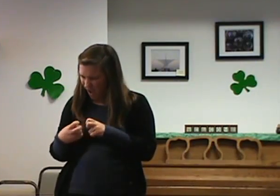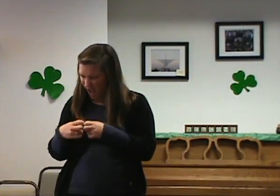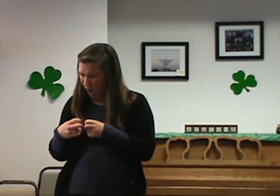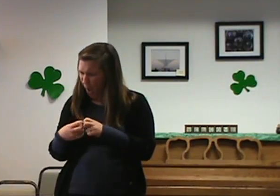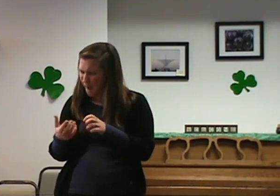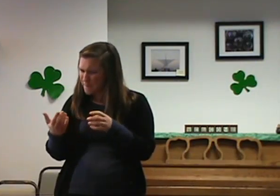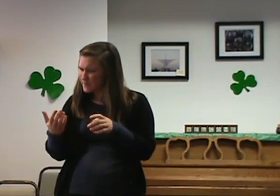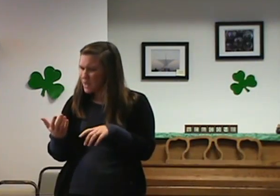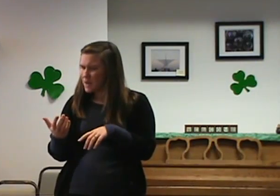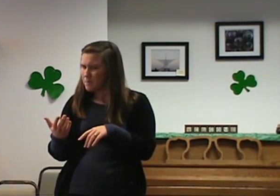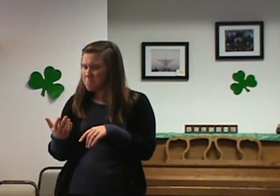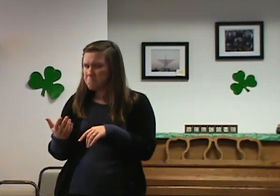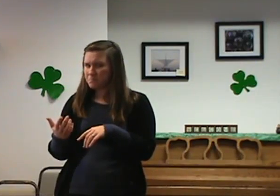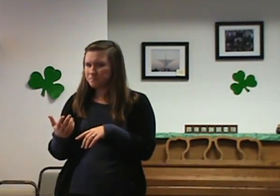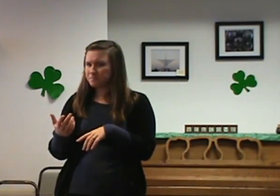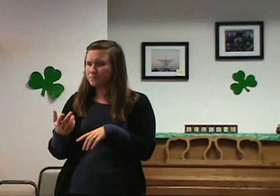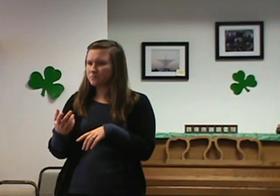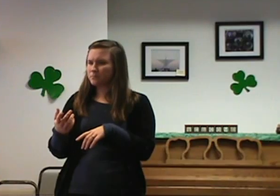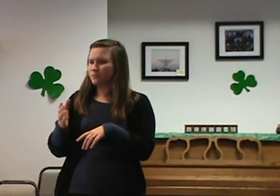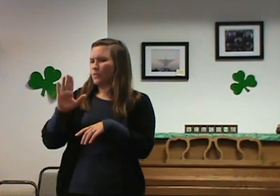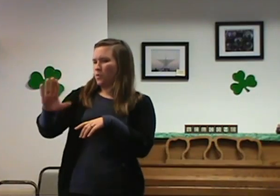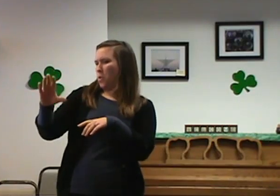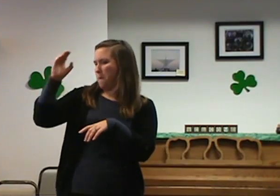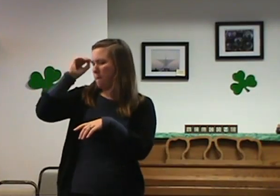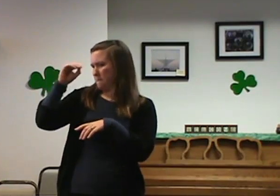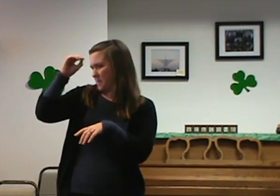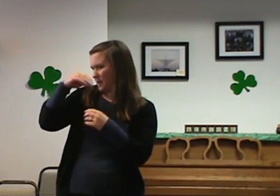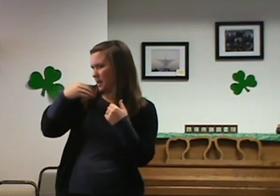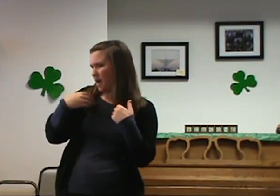a kind that you found more reliable than any